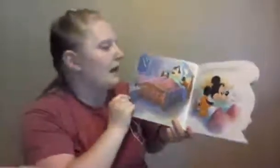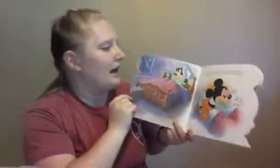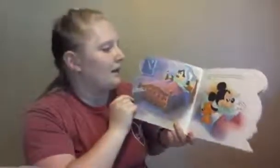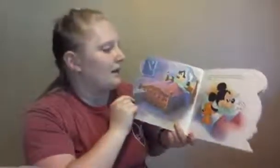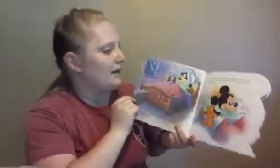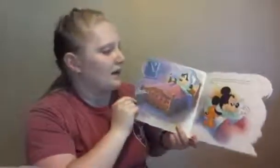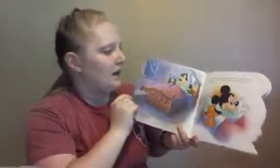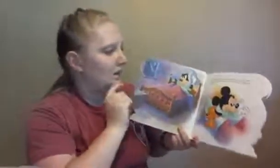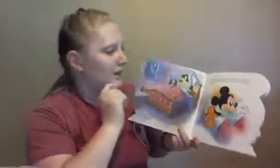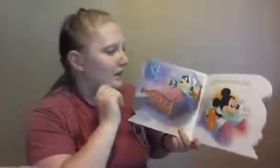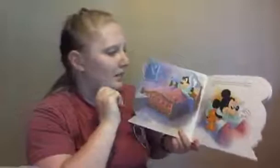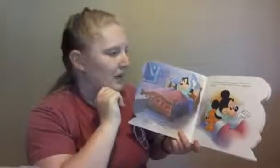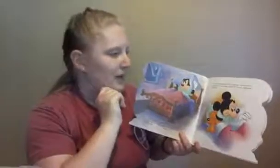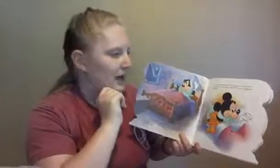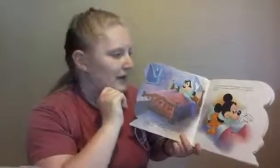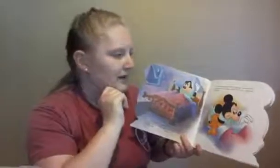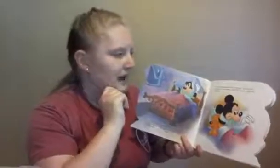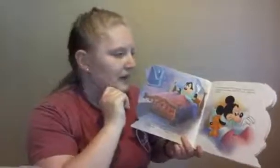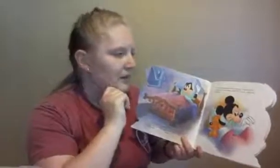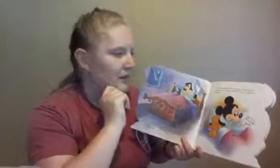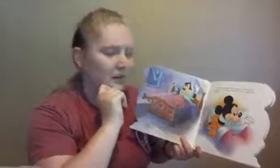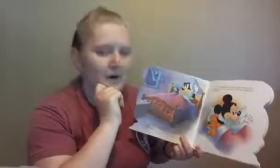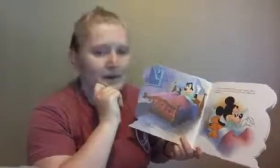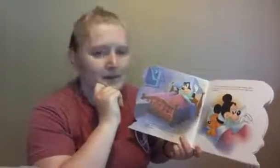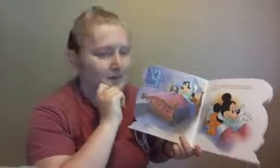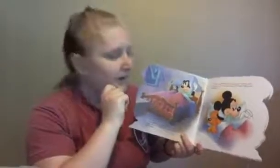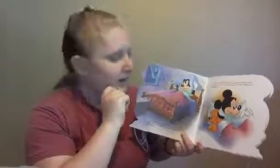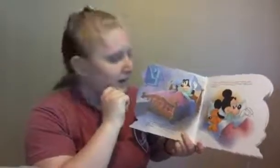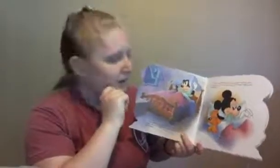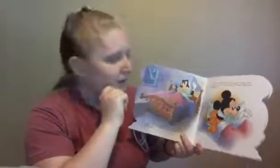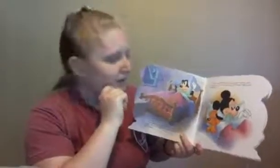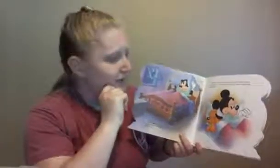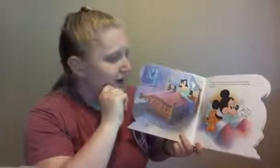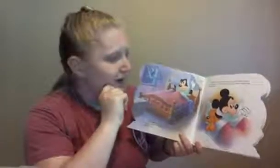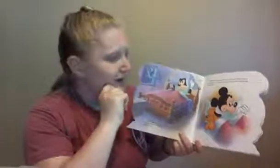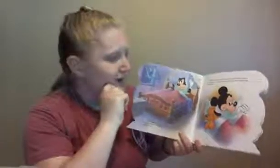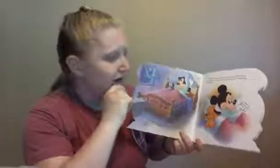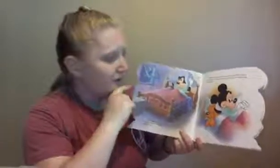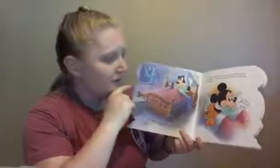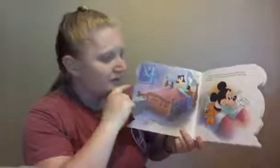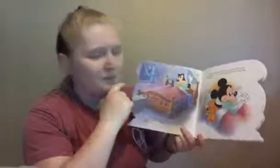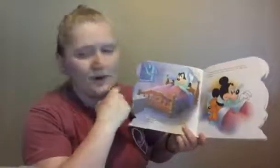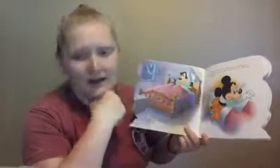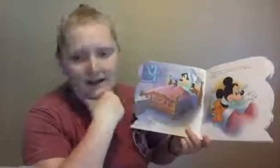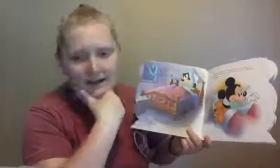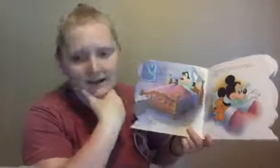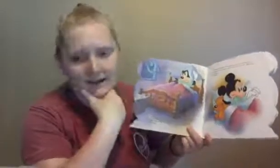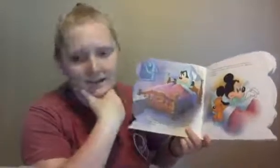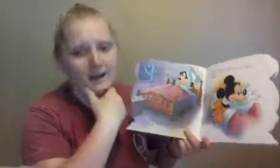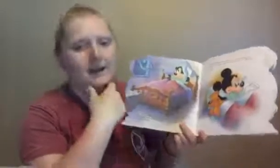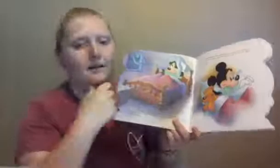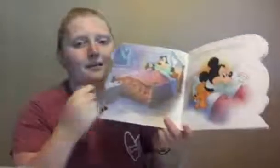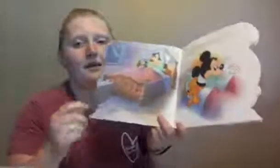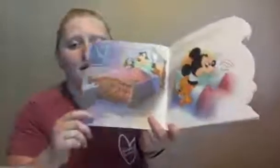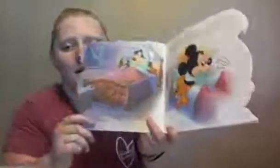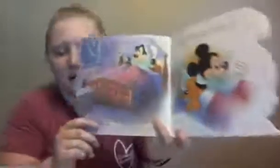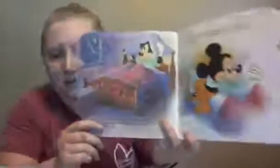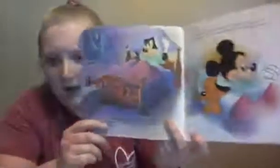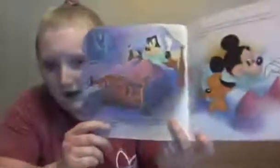It wasn't long before the puppy got exactly what he wanted, a cozy spot under the covers, right next to Mickey. My